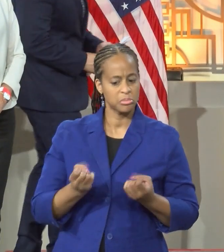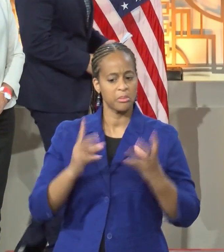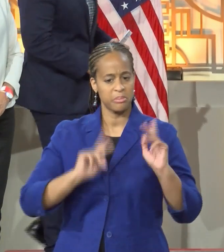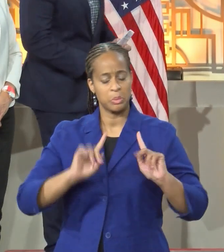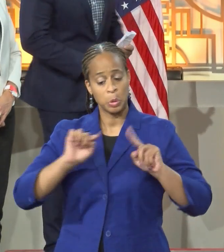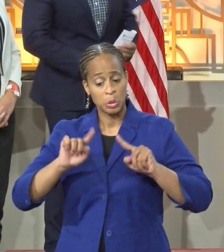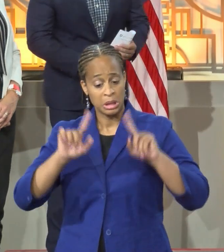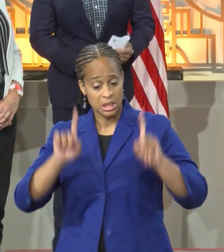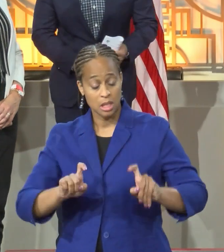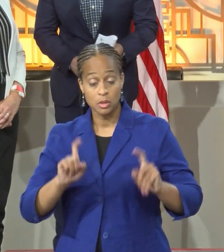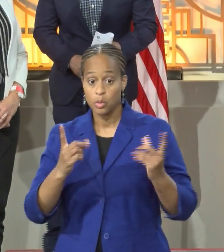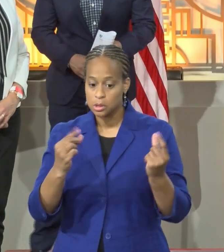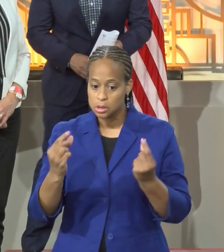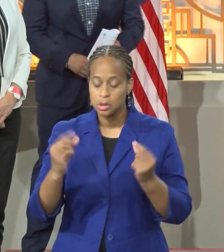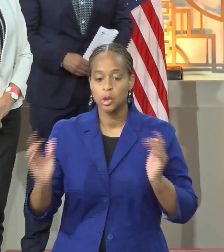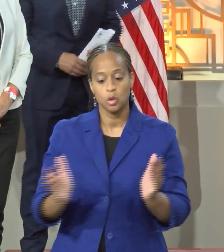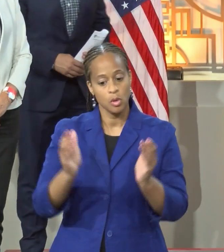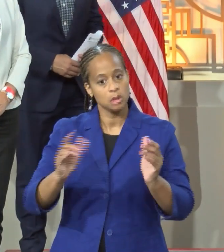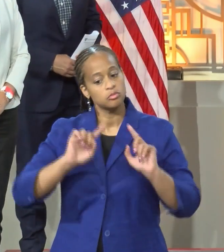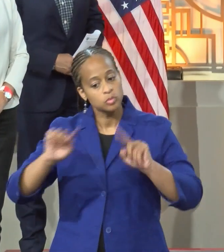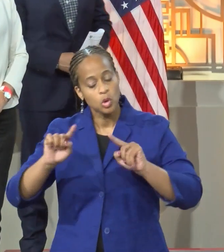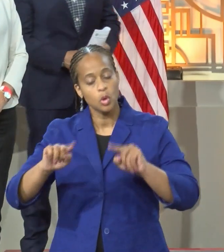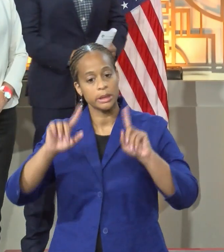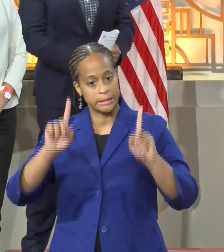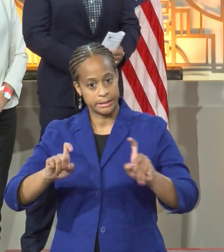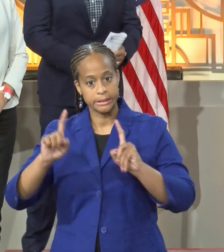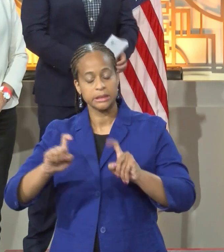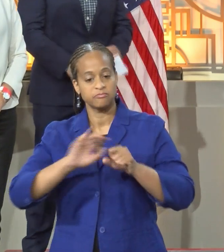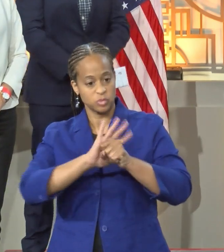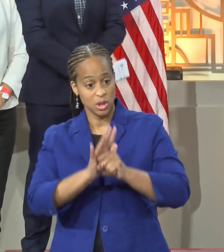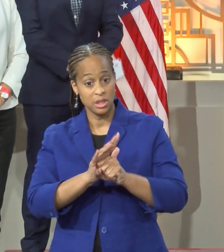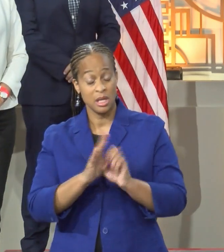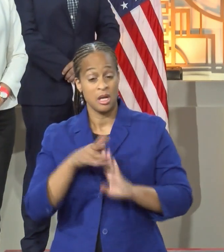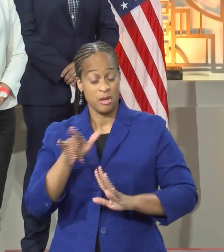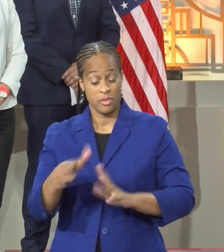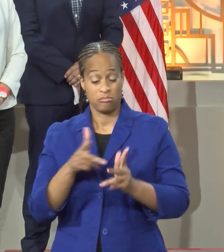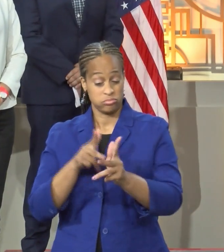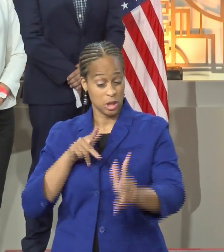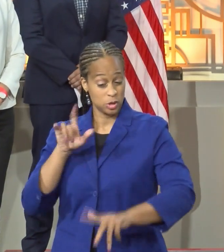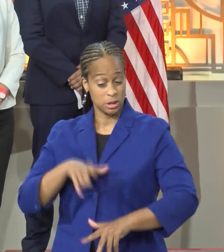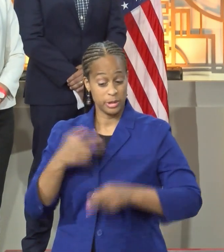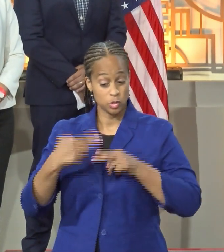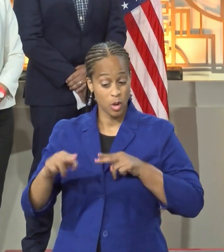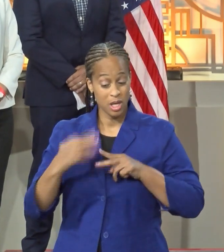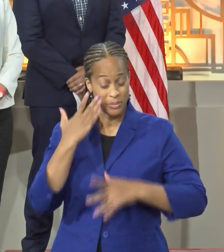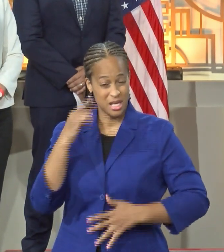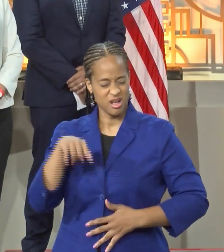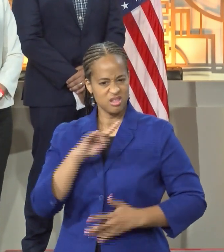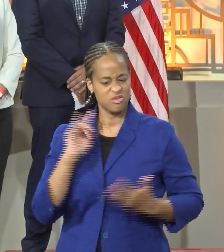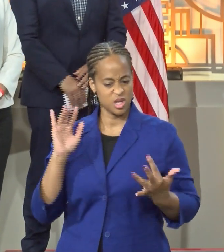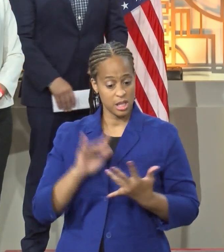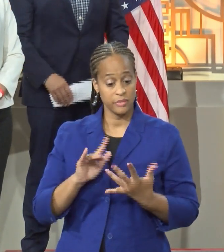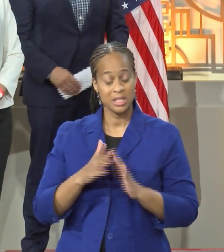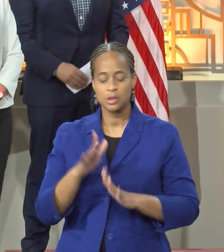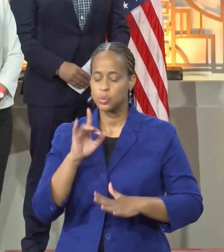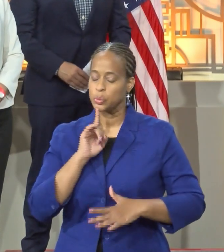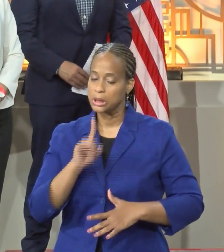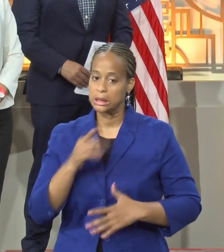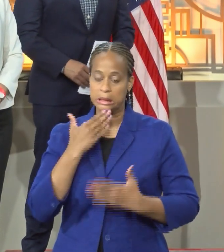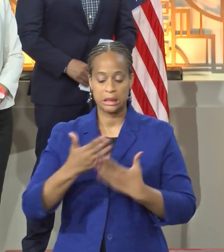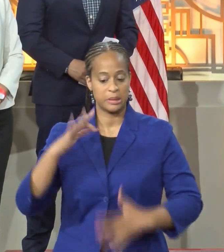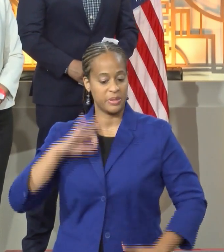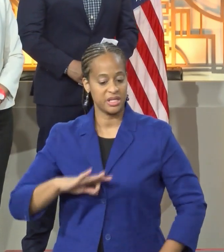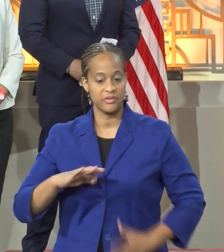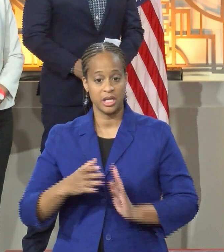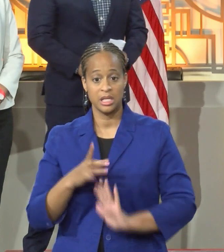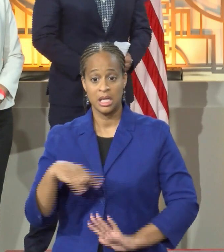And would like to encourage folks to go and get tested. The line should be short because of the decrease, and that's a great asset that's available. It's not